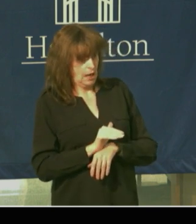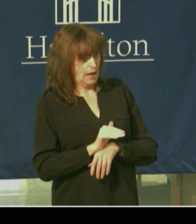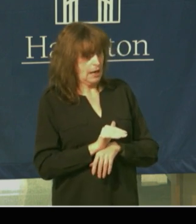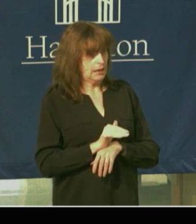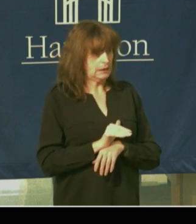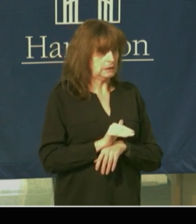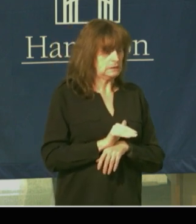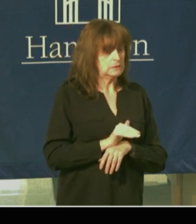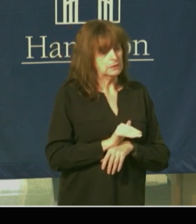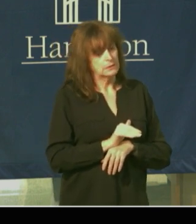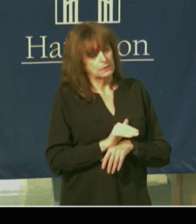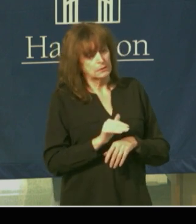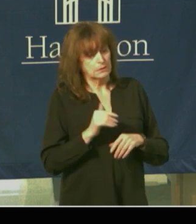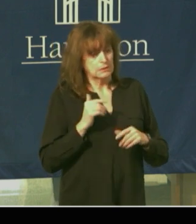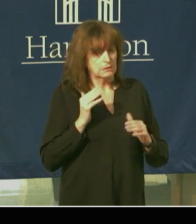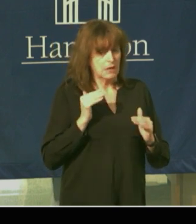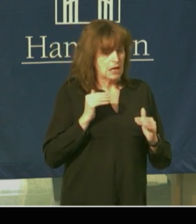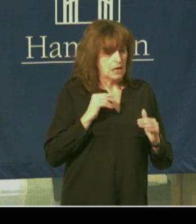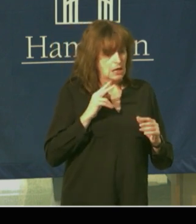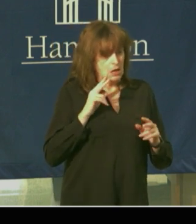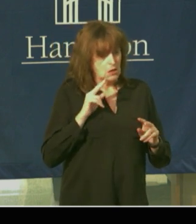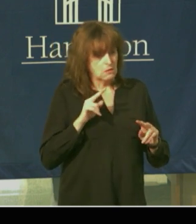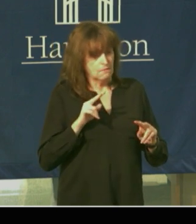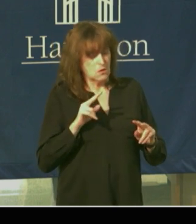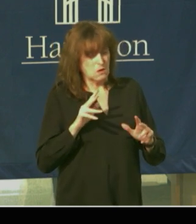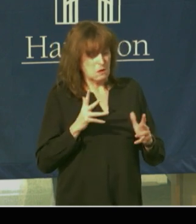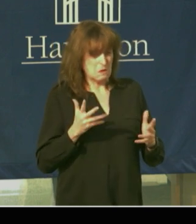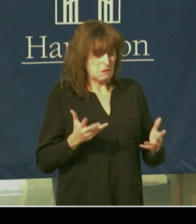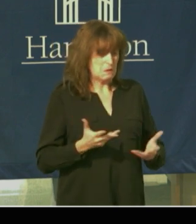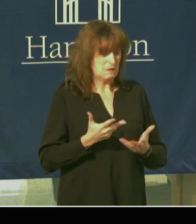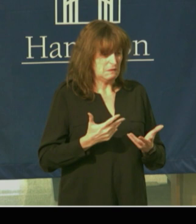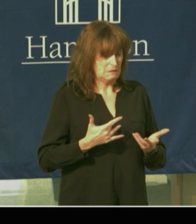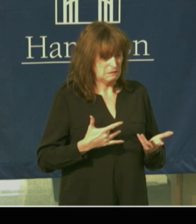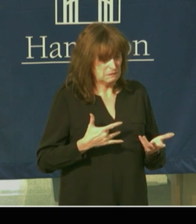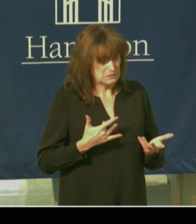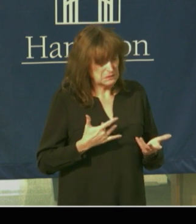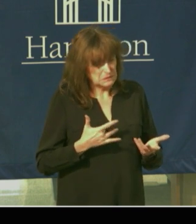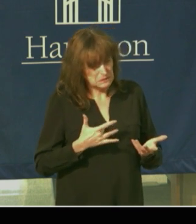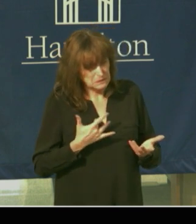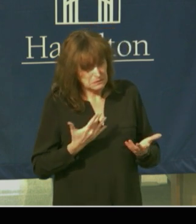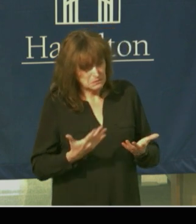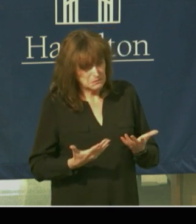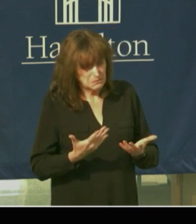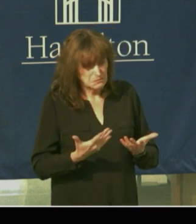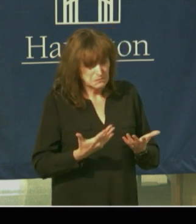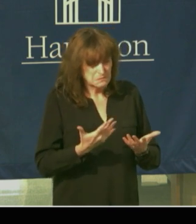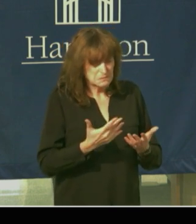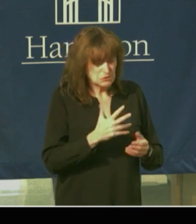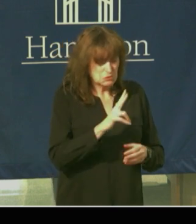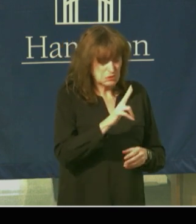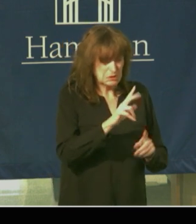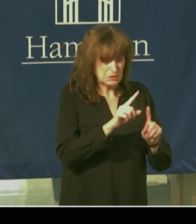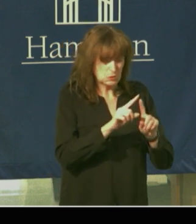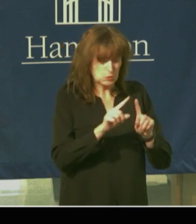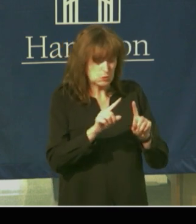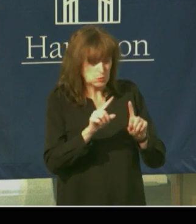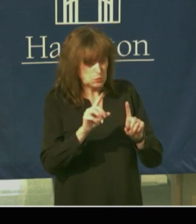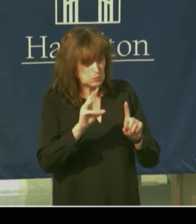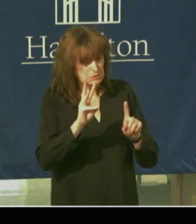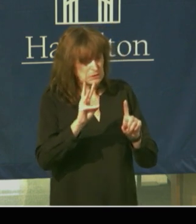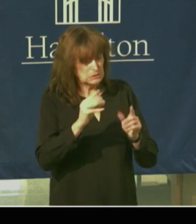days, we are having anywhere in the neighborhood of 3 to 6 new cases reported to us. We